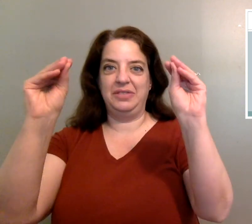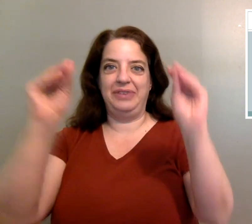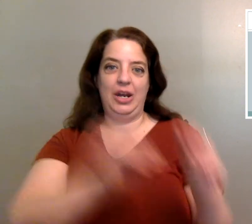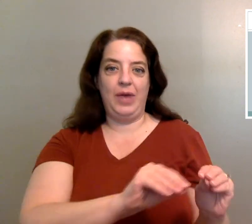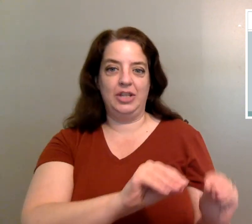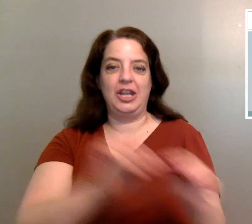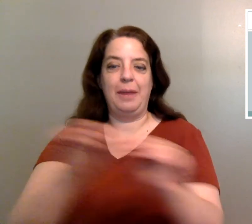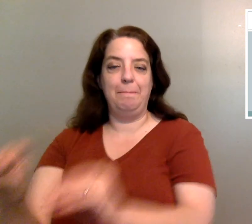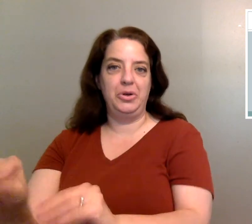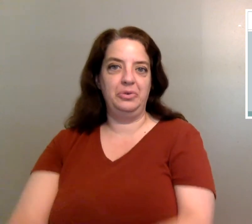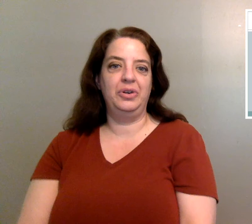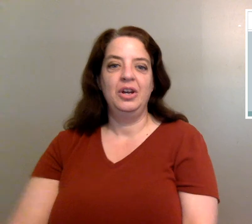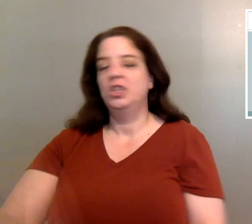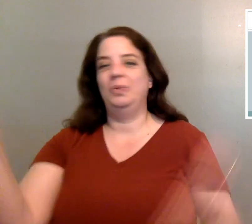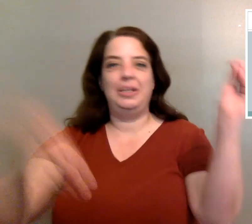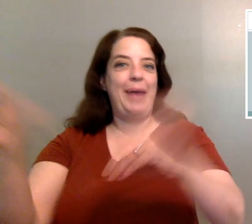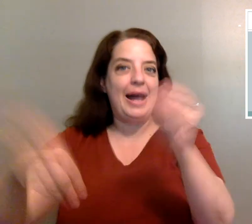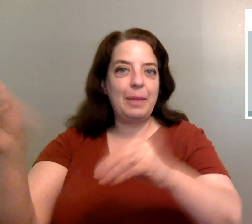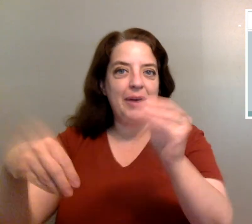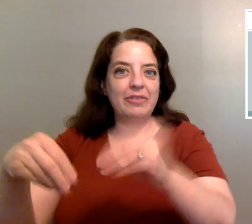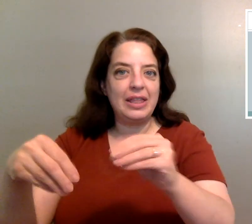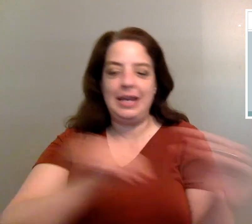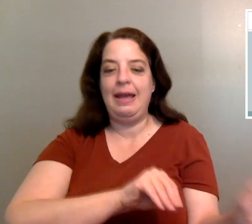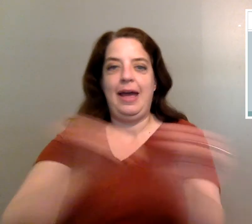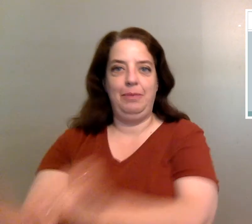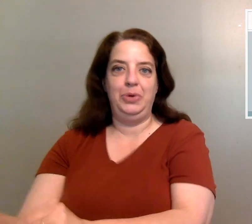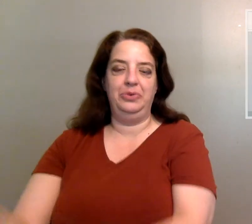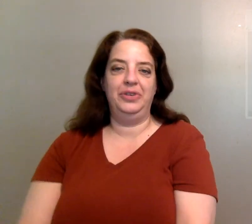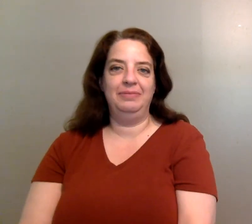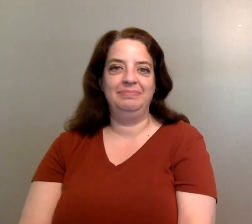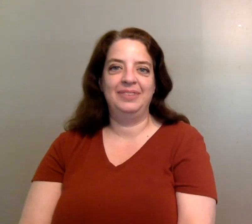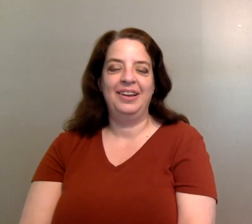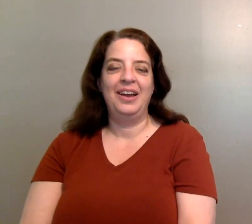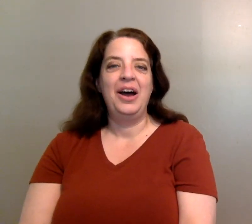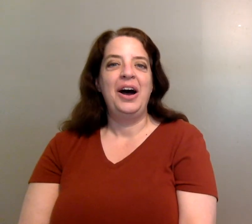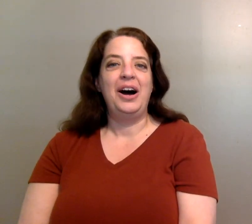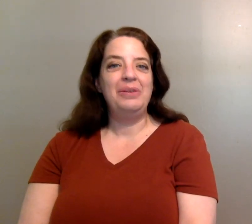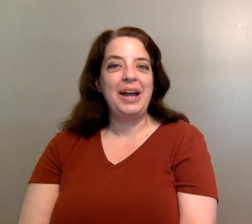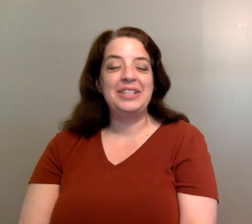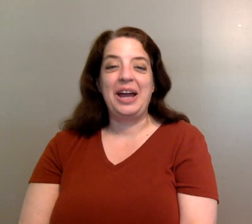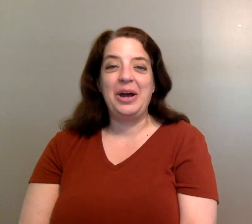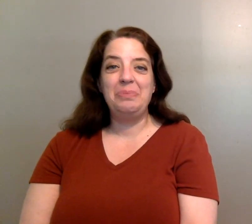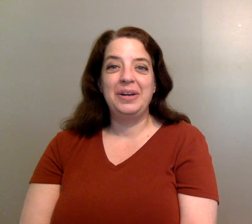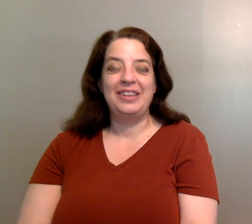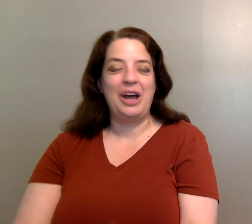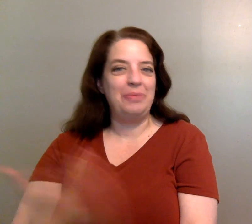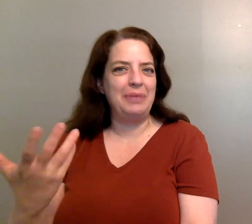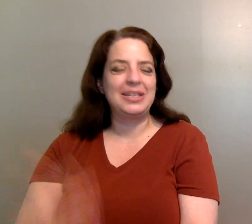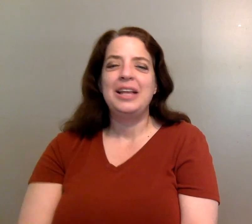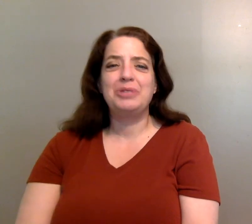flat O handshake, move. So we need to pack up everything and move. All right. I hope that was